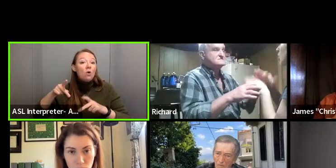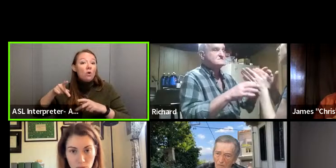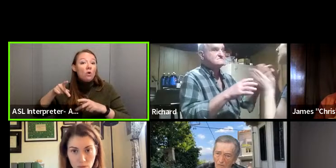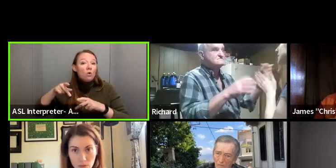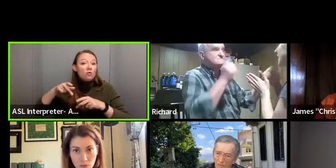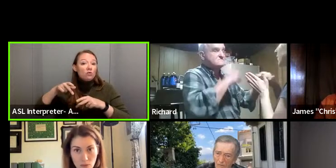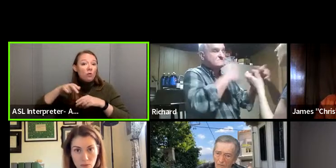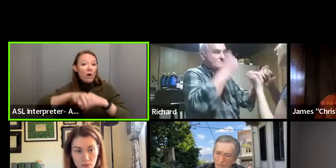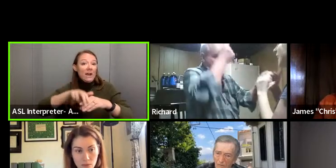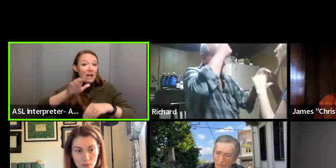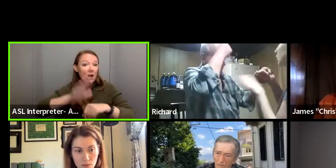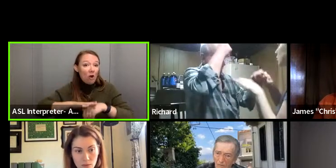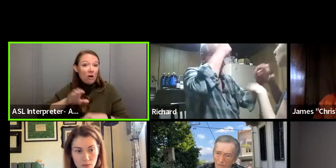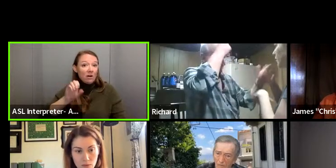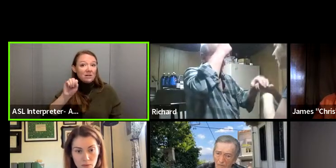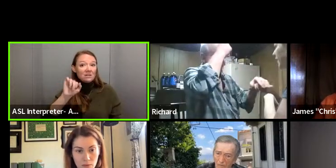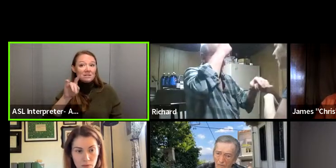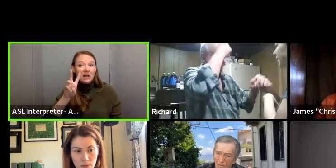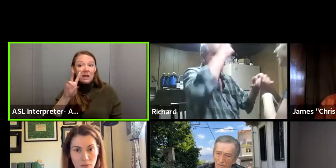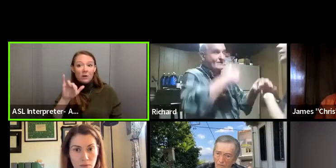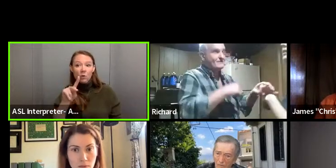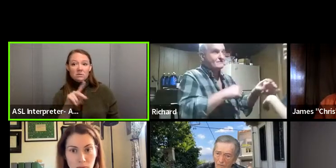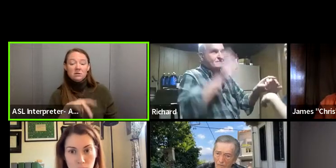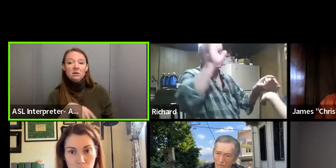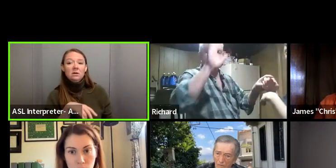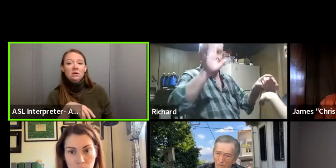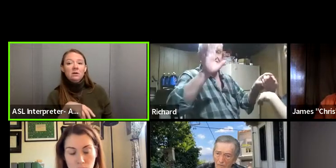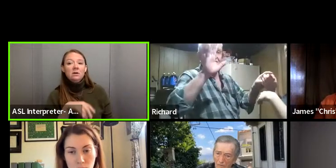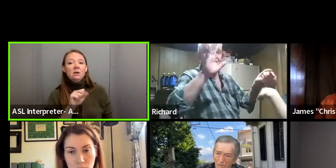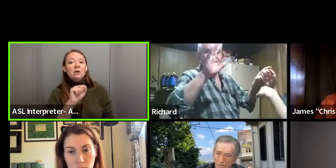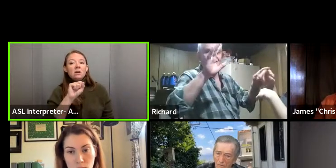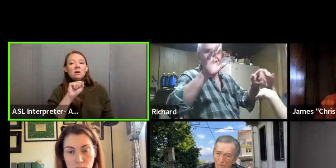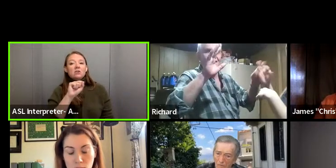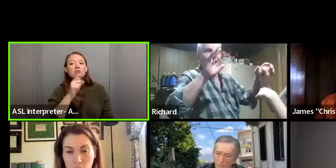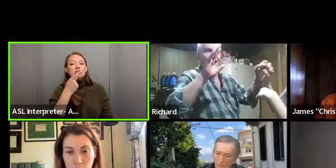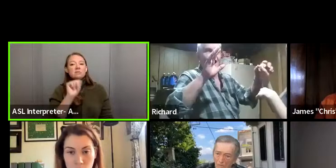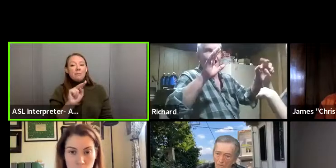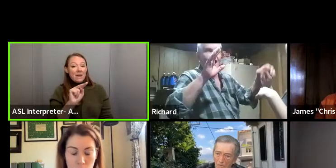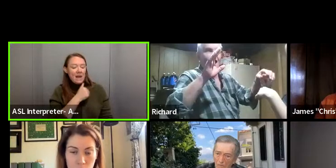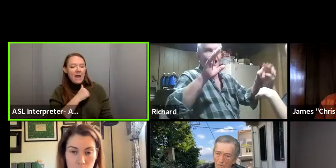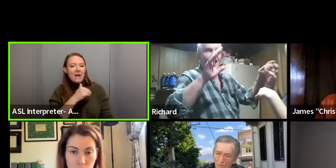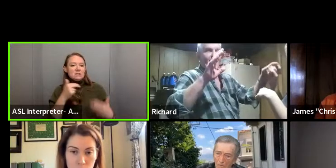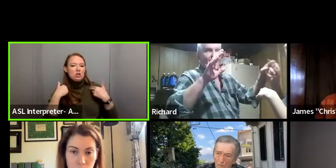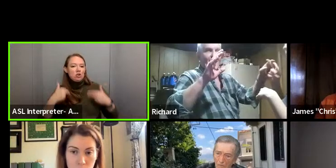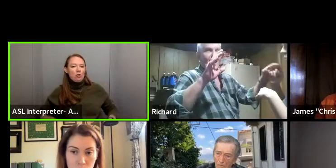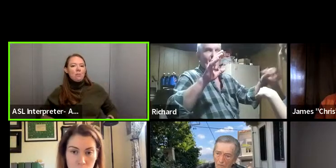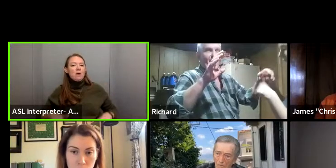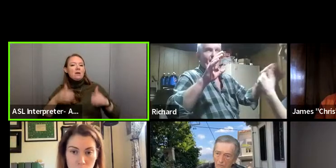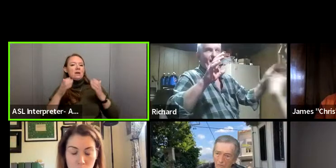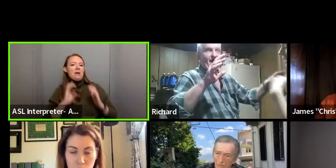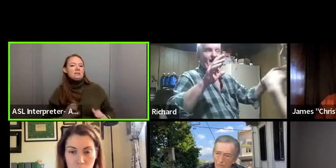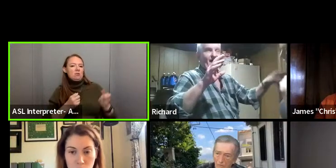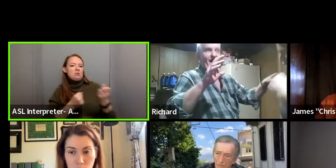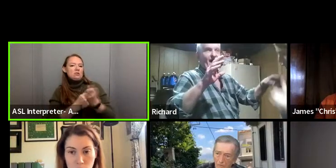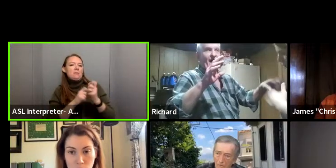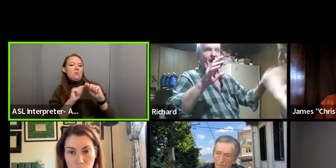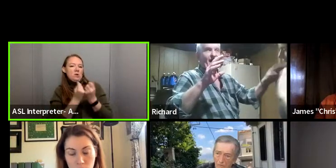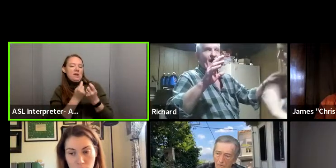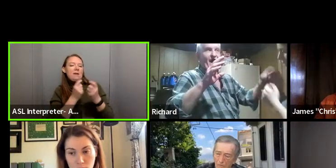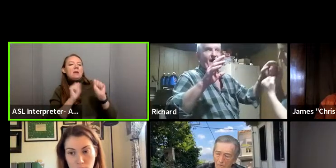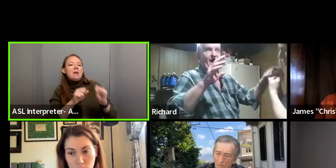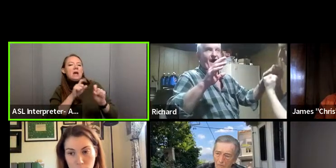So SPIN has a human customer support team that can respond to complex issues, such